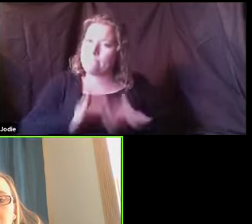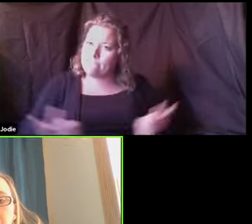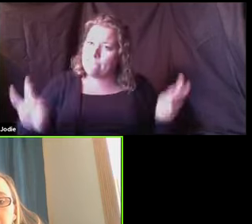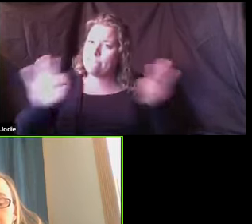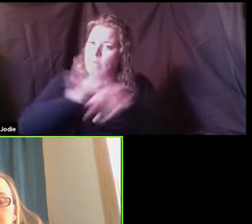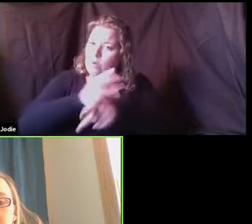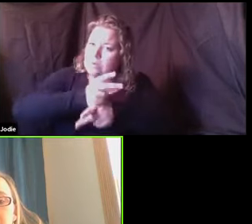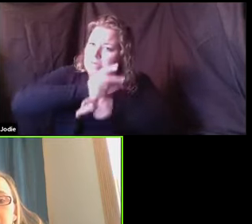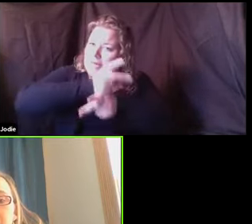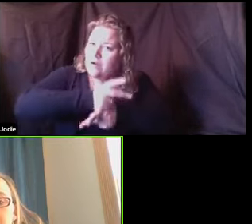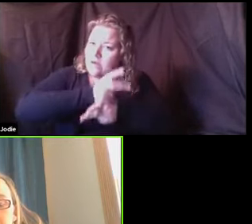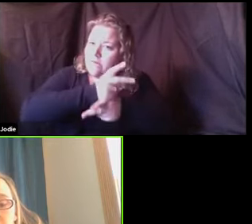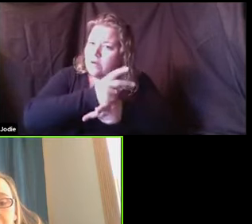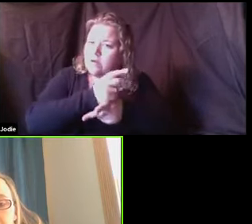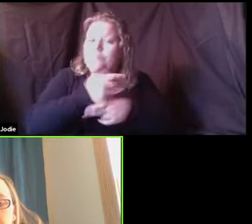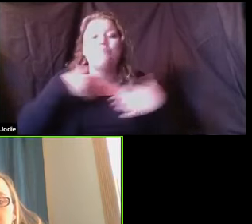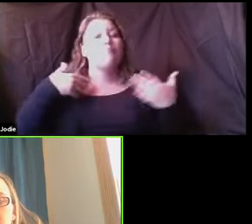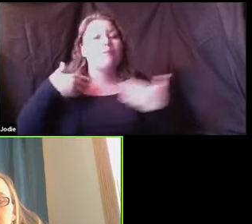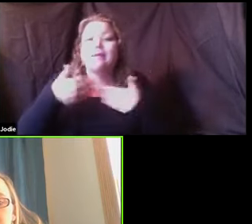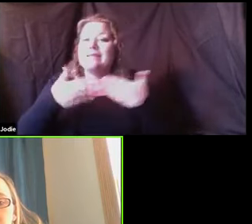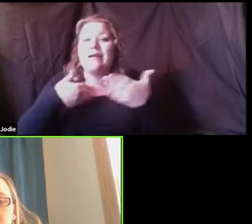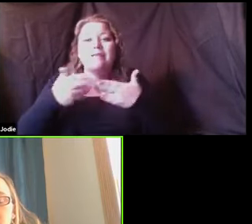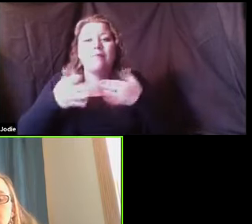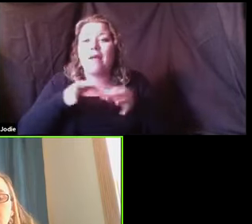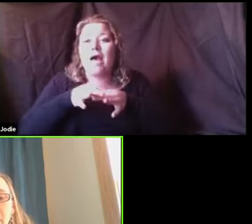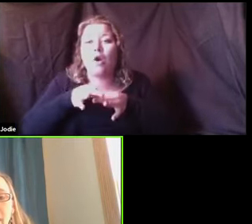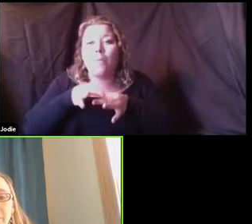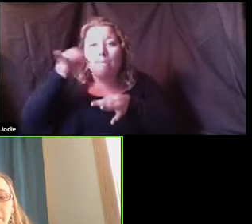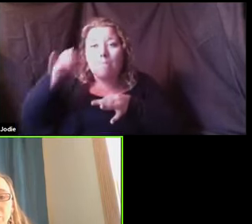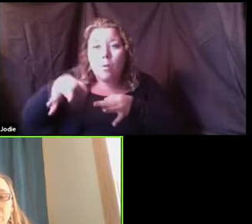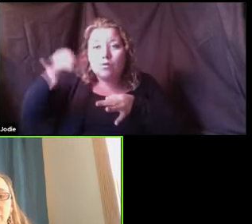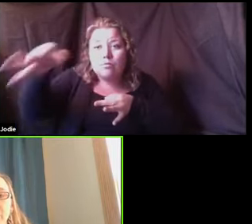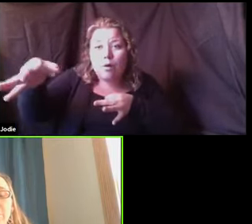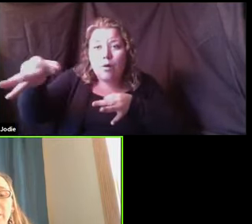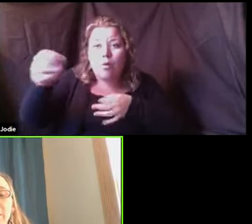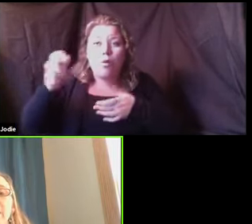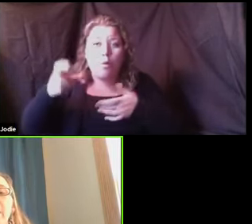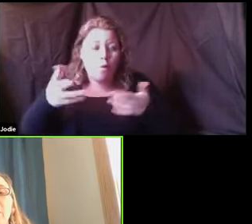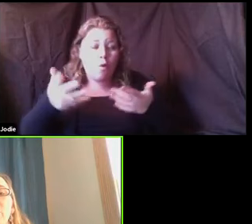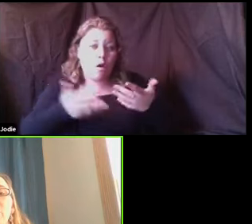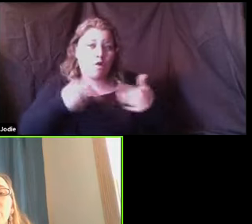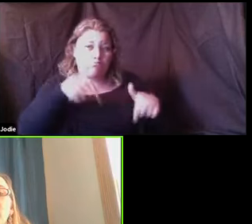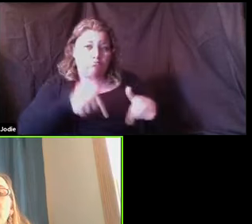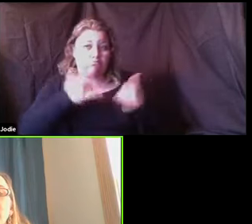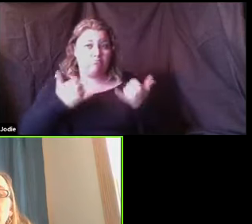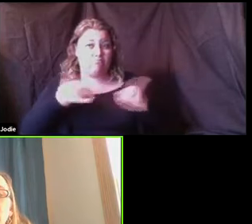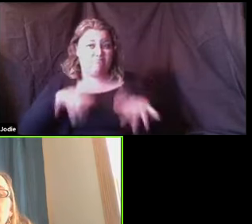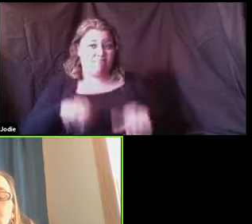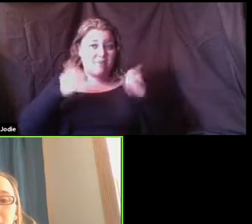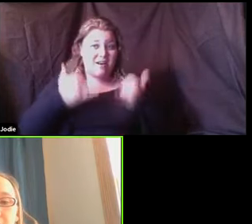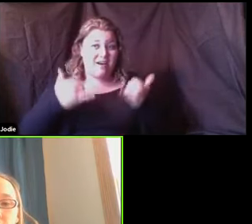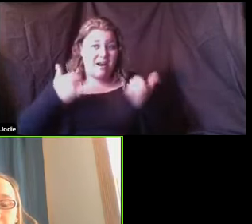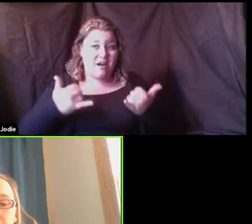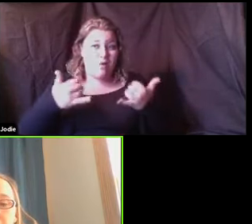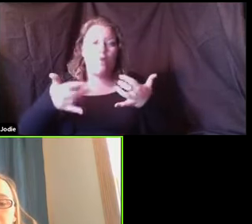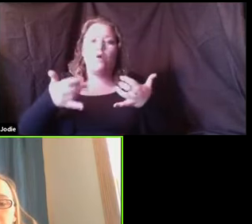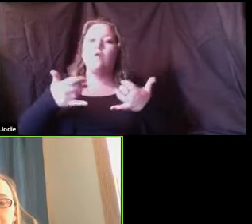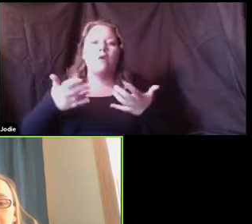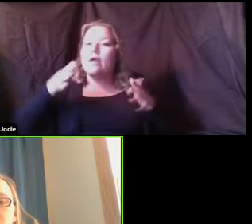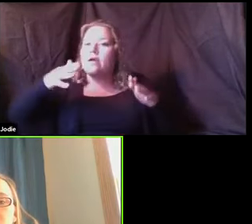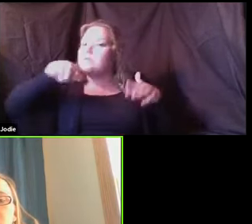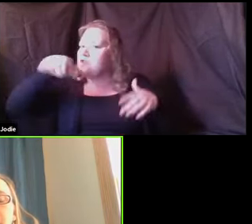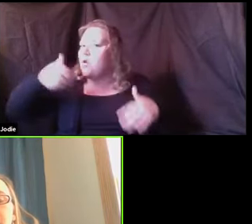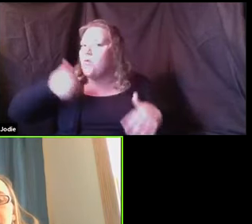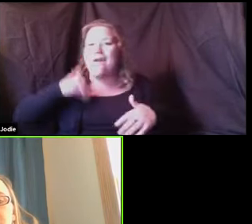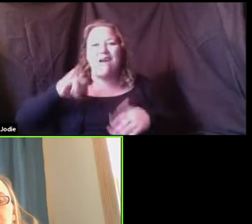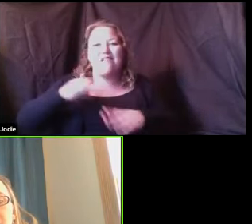to keep in mind that until we have that, population level immunity, we want to reduce our risk wherever we